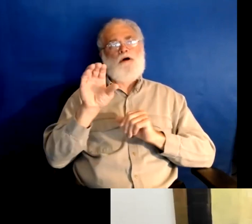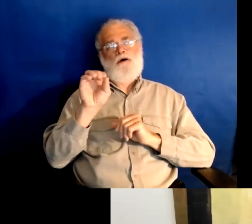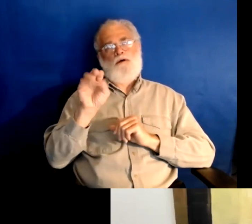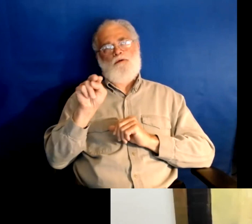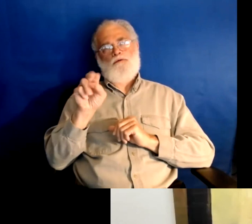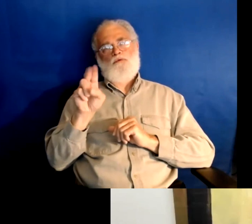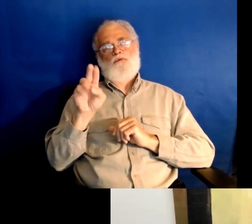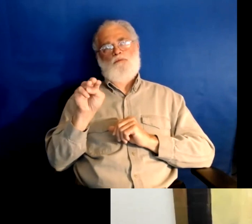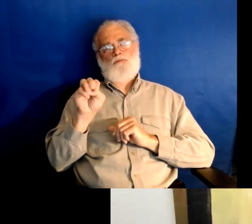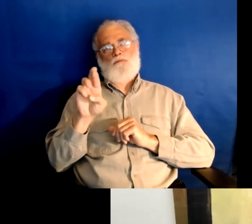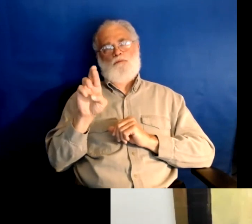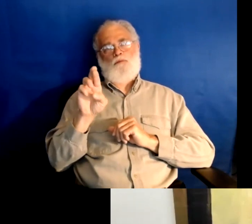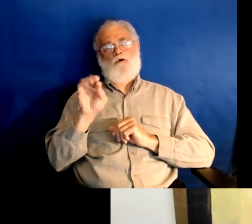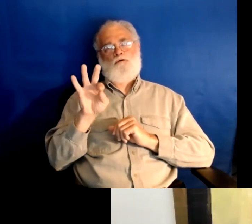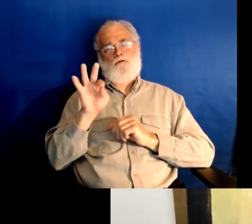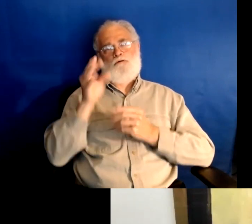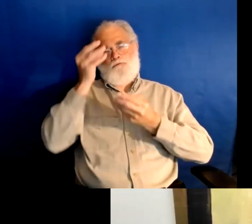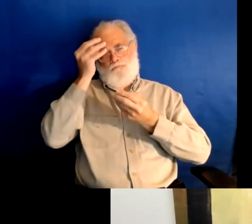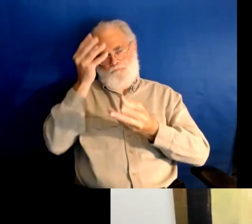become more mature